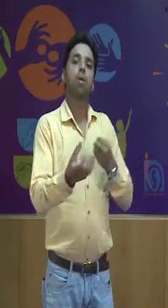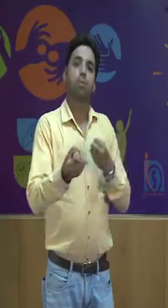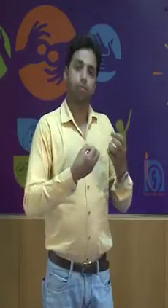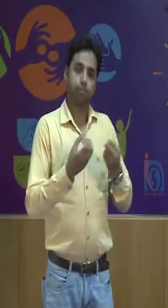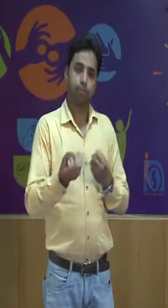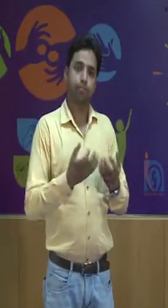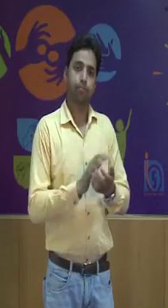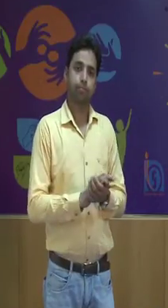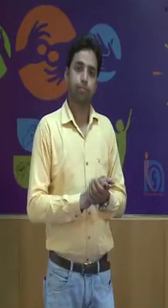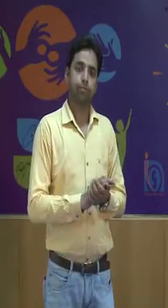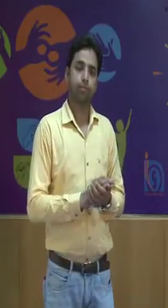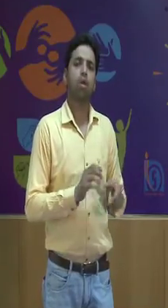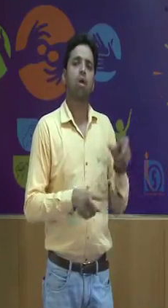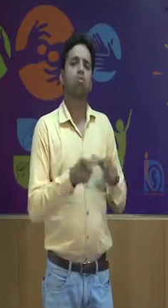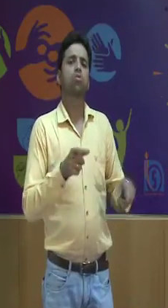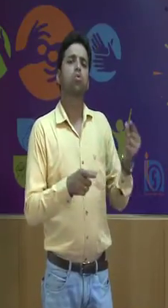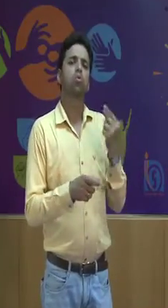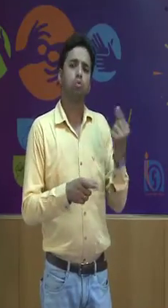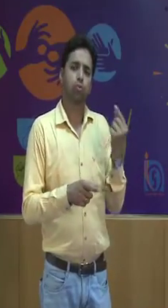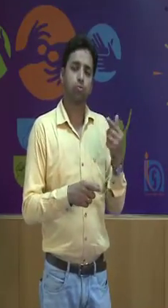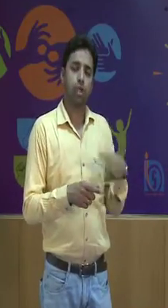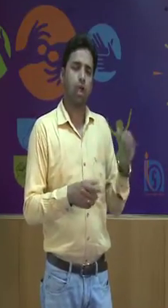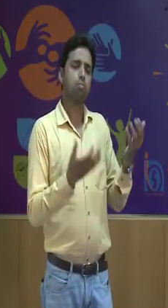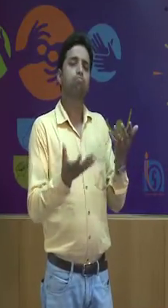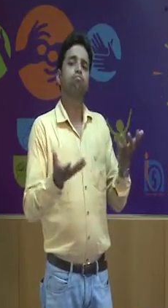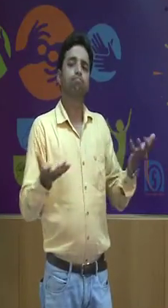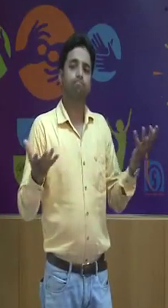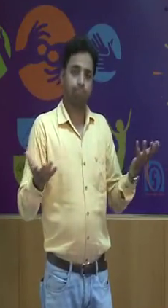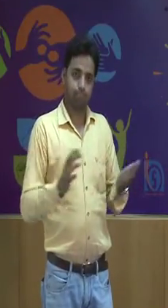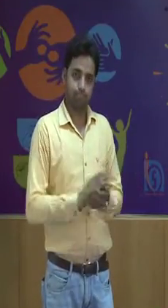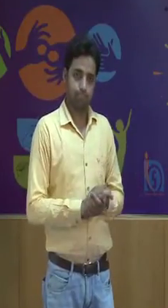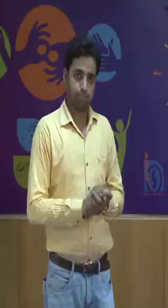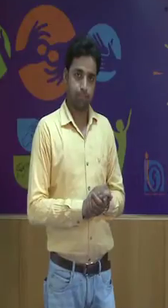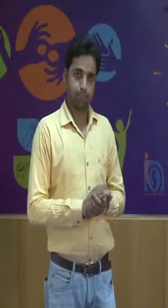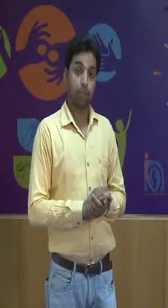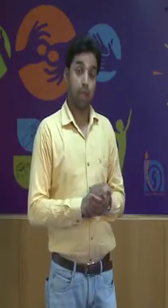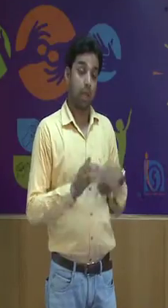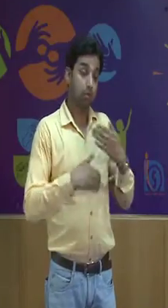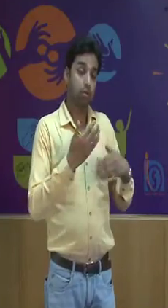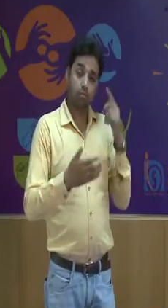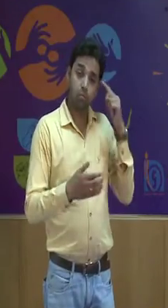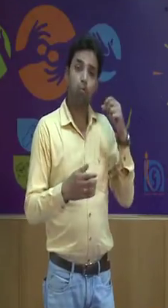purchased and used as objects. They had no